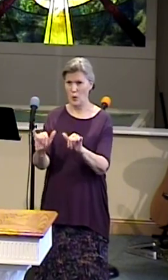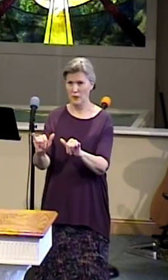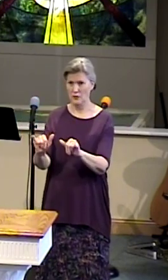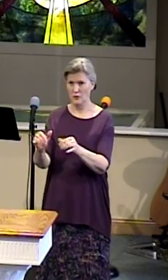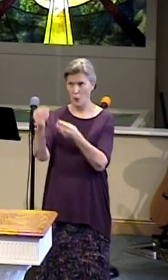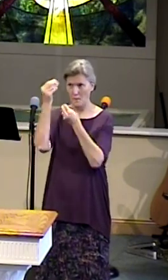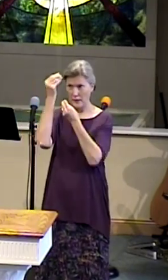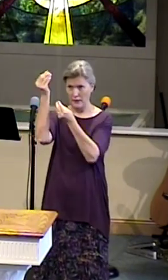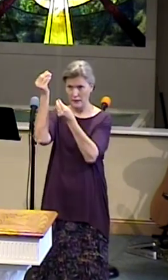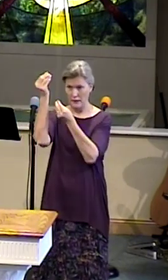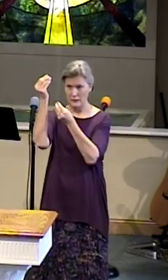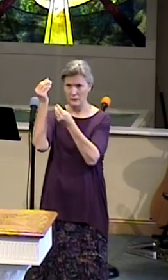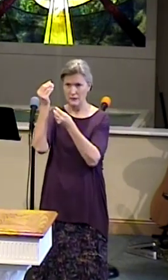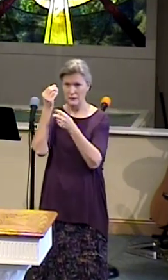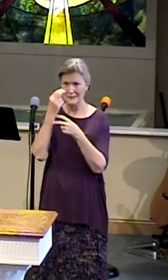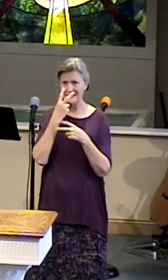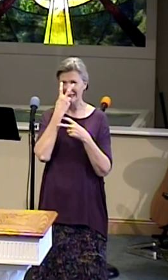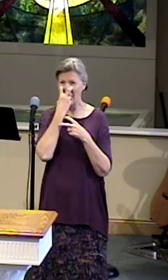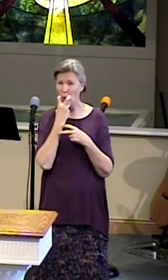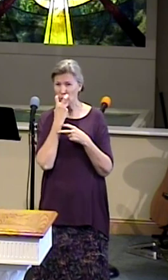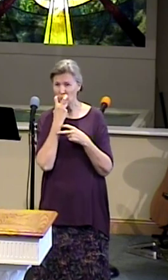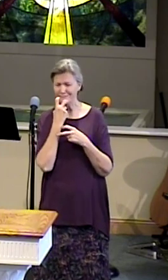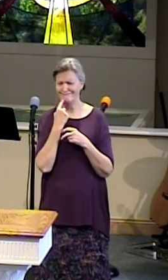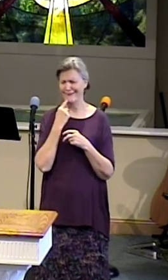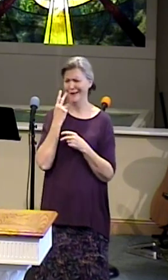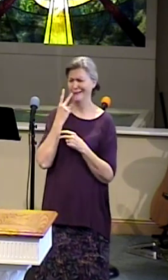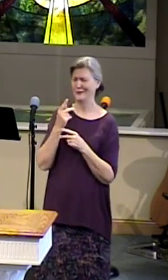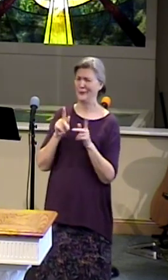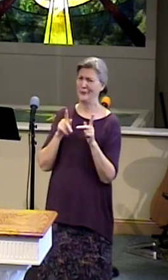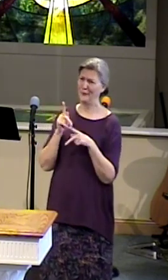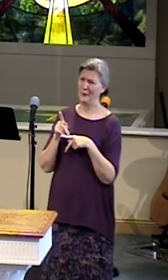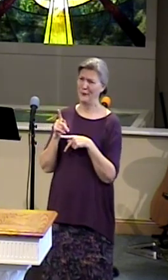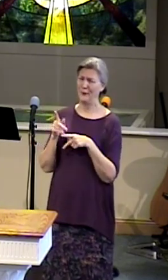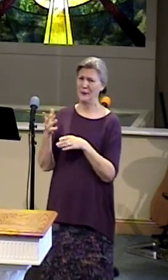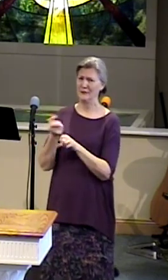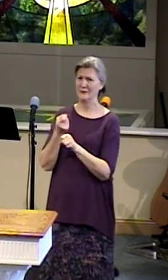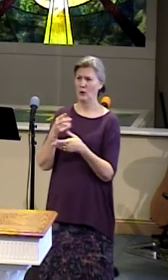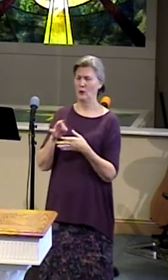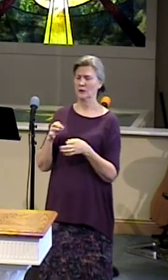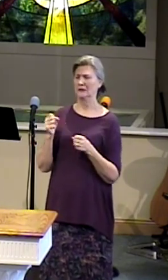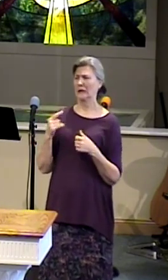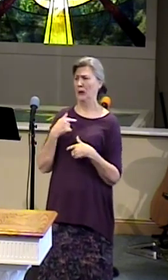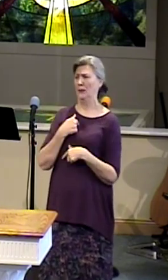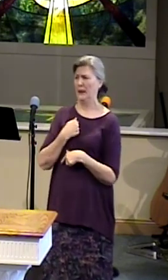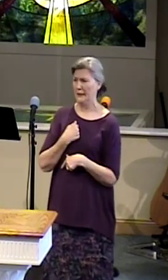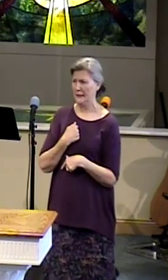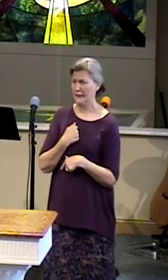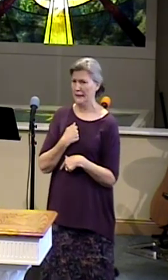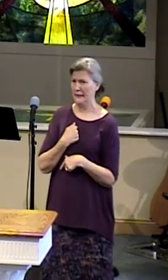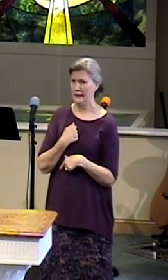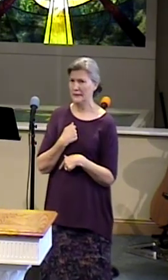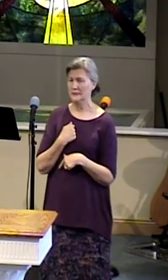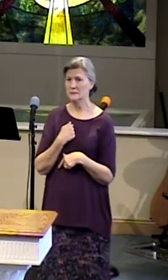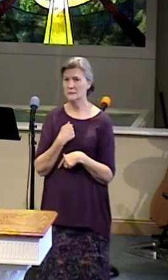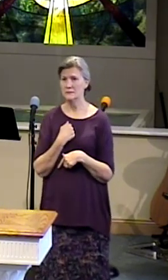Doubt. Well, I saw people receive the Holy Ghost one time and it scared me.